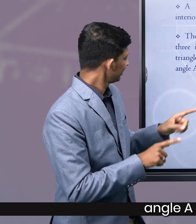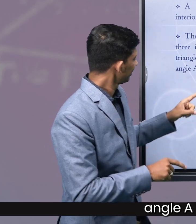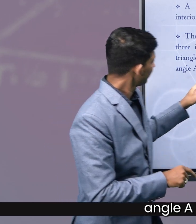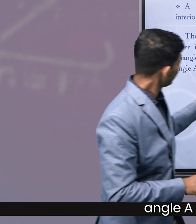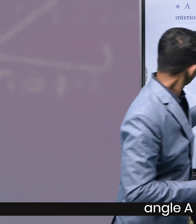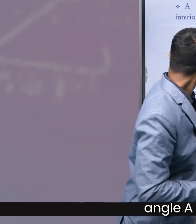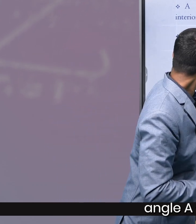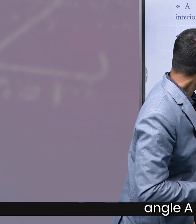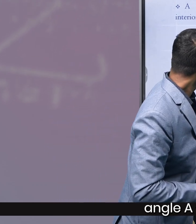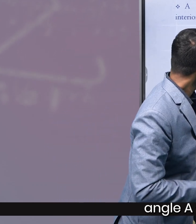degrees.